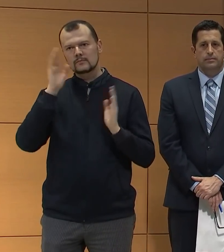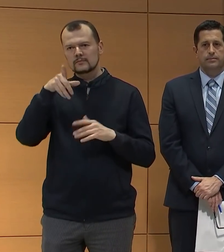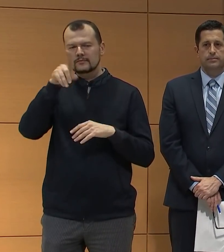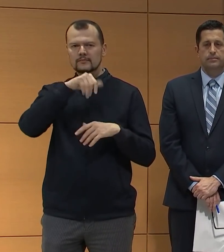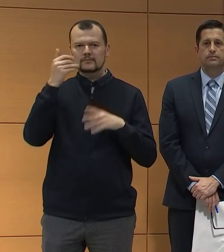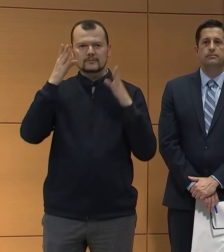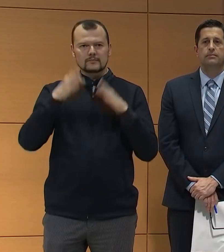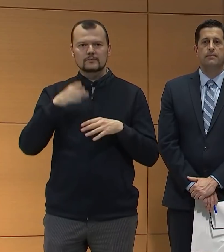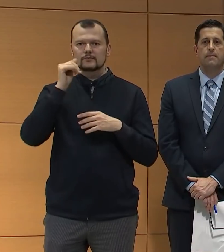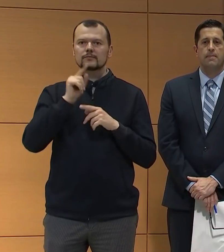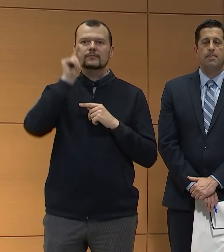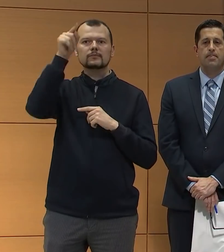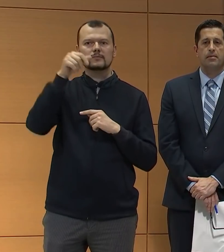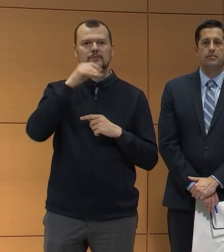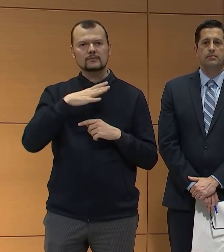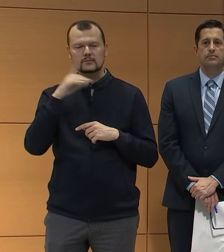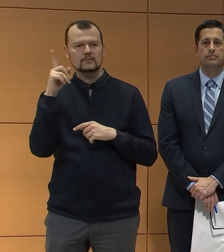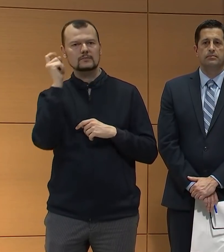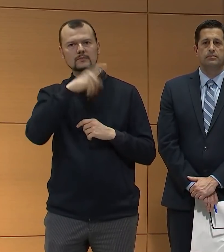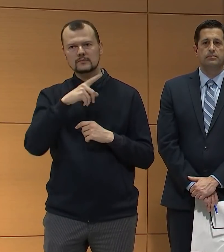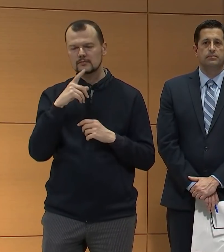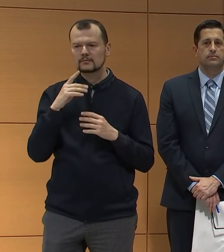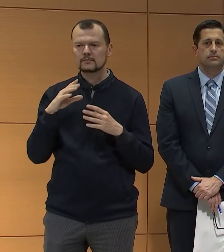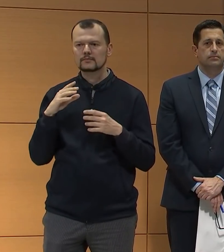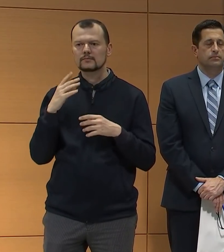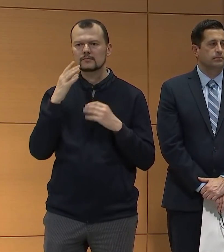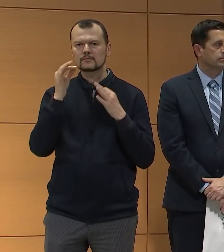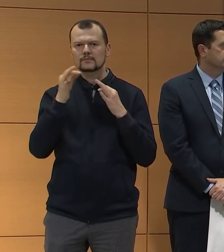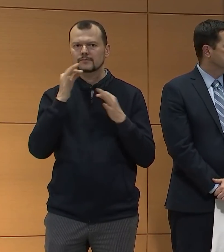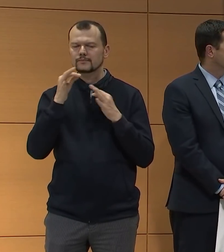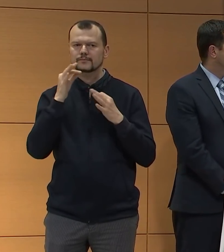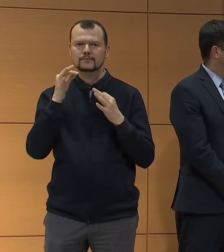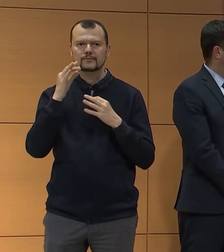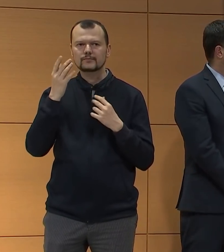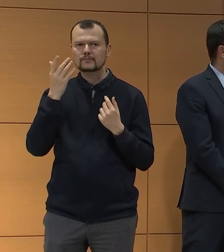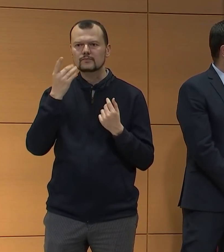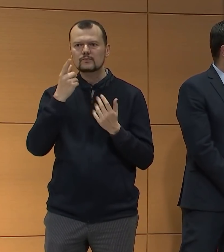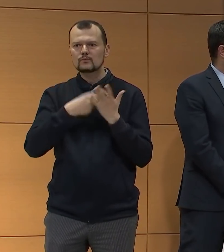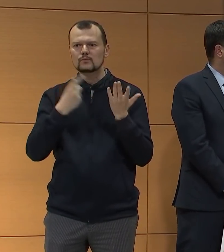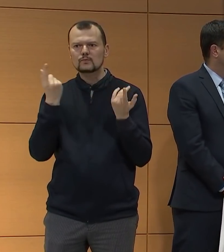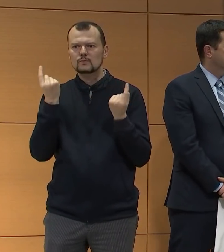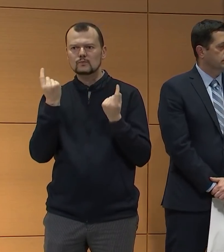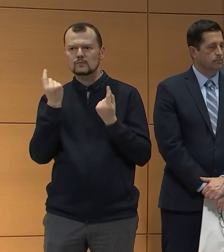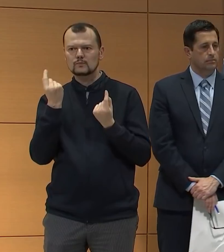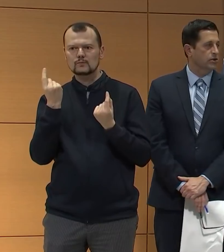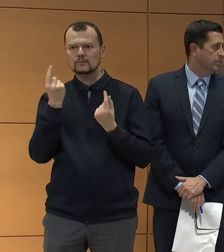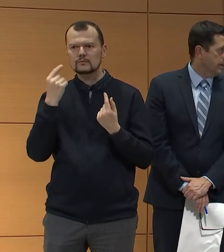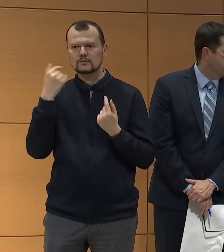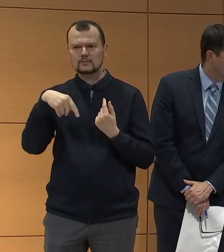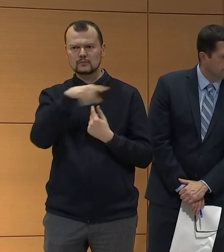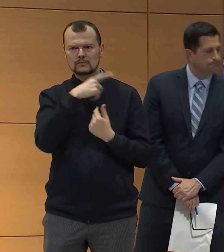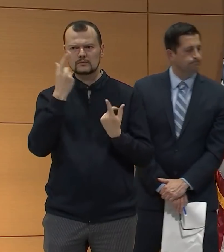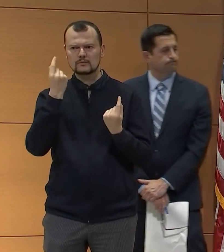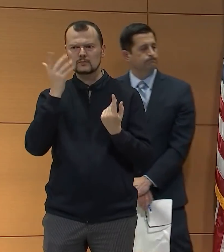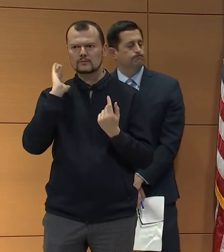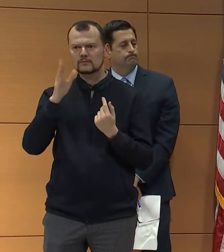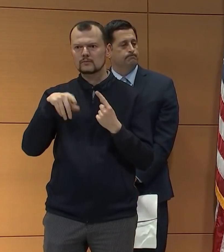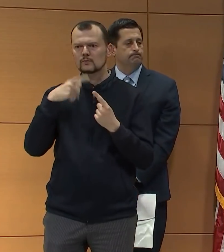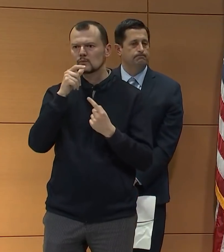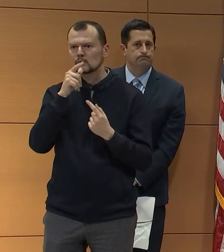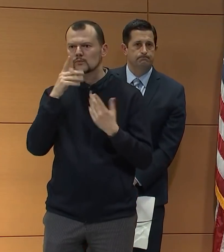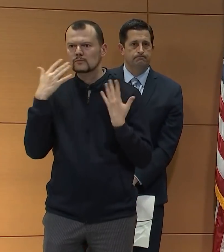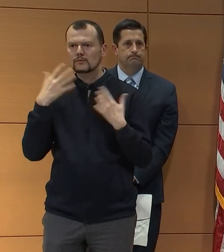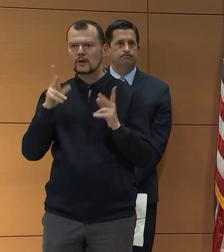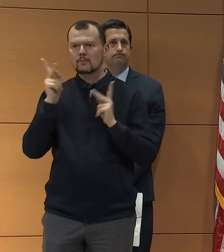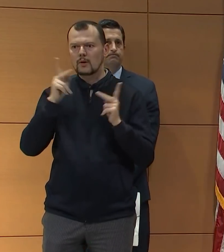the last 48 hours. Is there anything you all would like to say to people who may be panicking at this time? Chairman McKay?